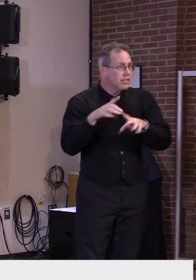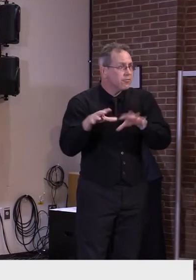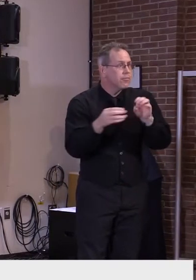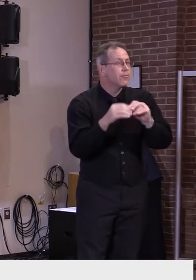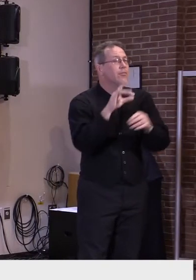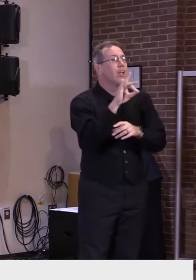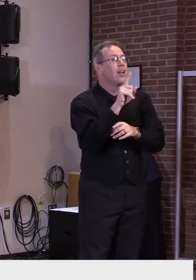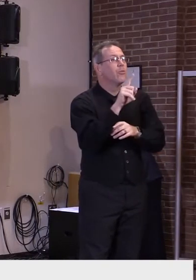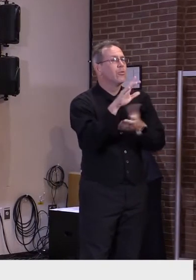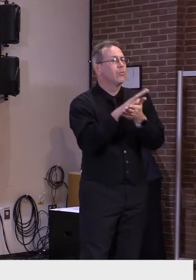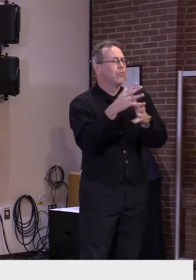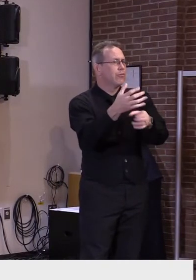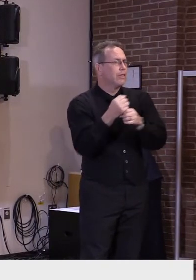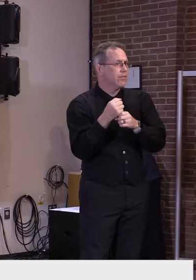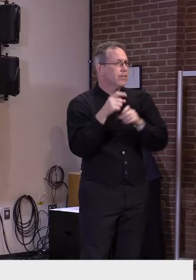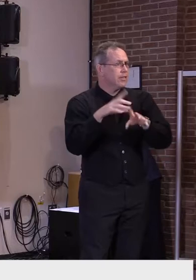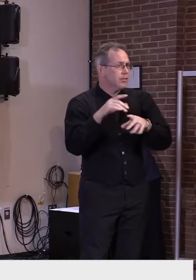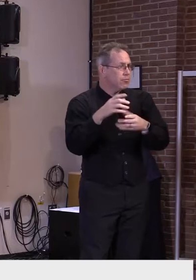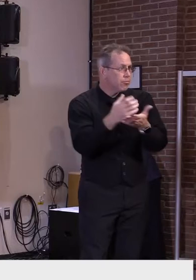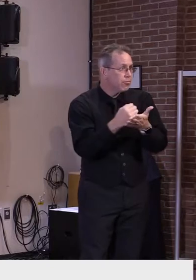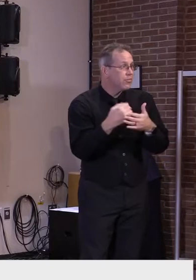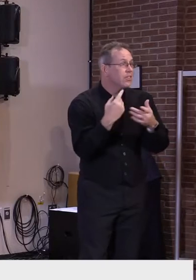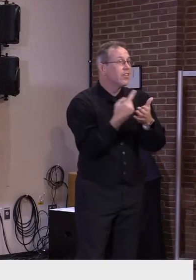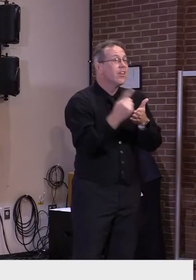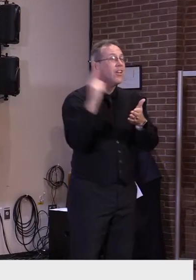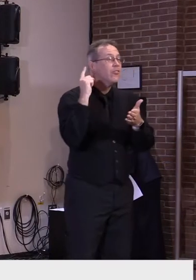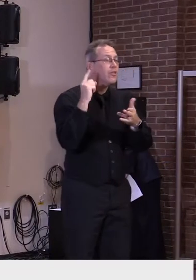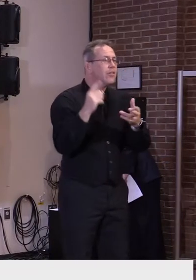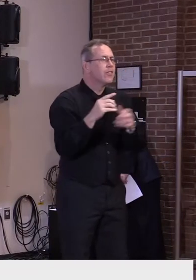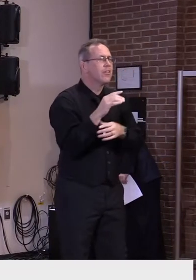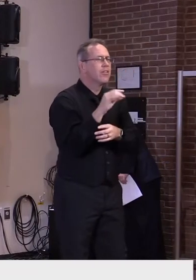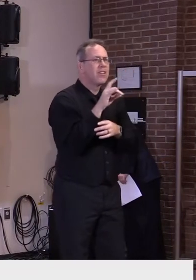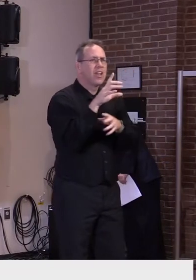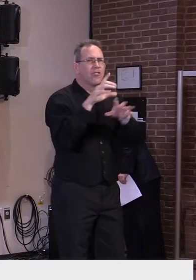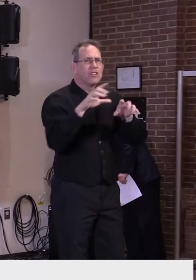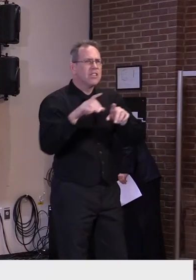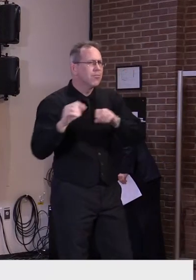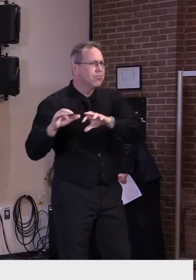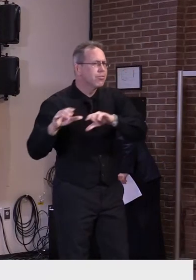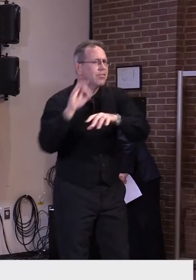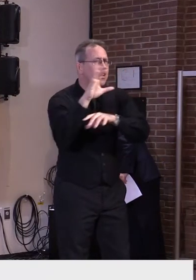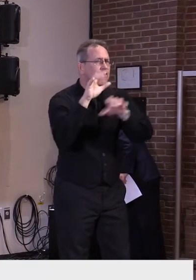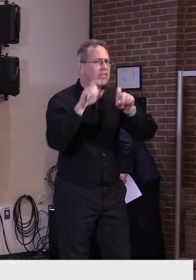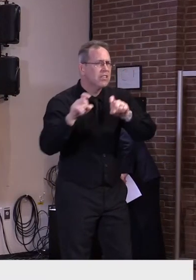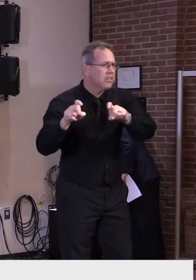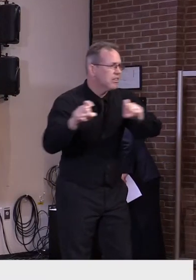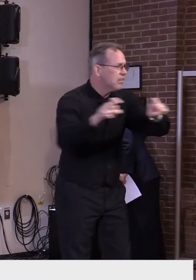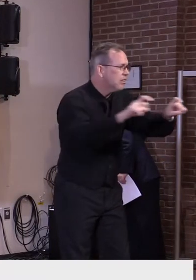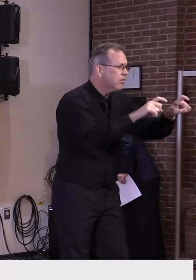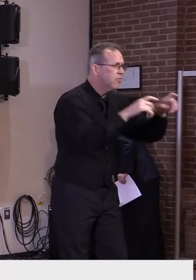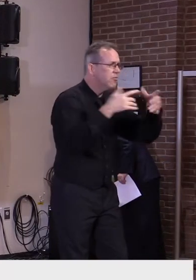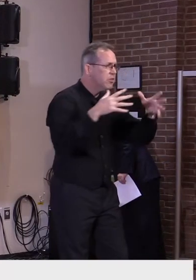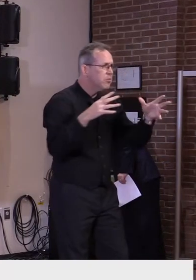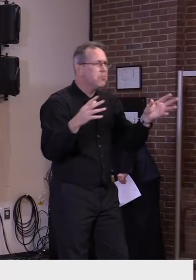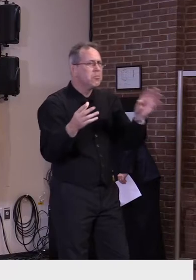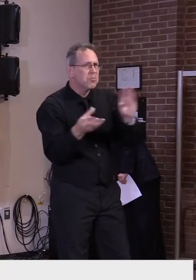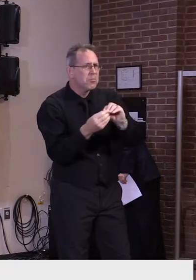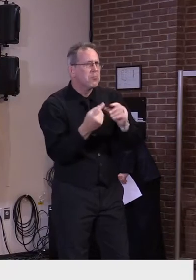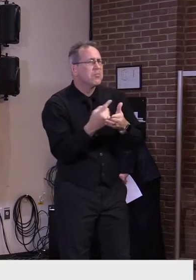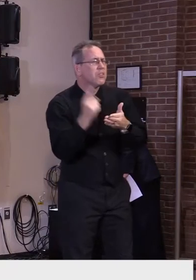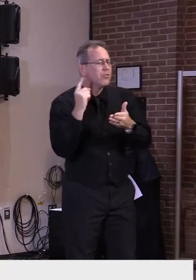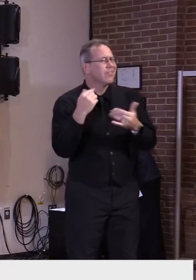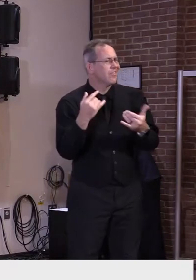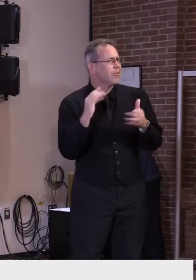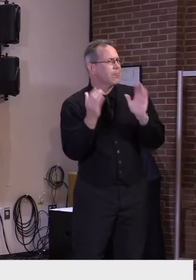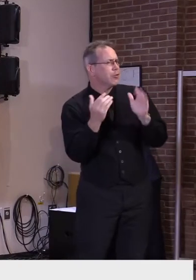900 tests given in Vermont schools, and that exceeded the total number from the prior week in total. And